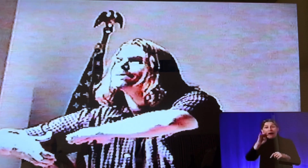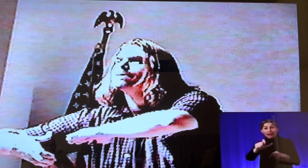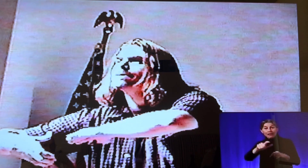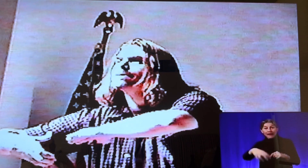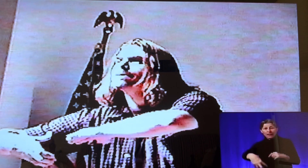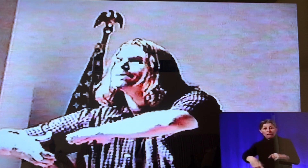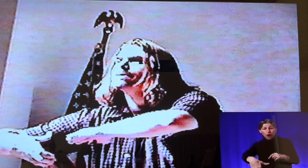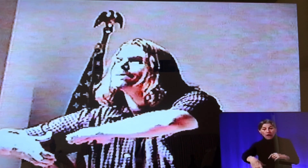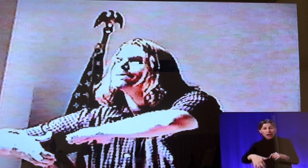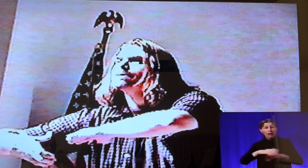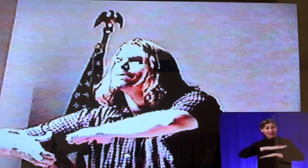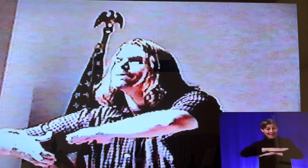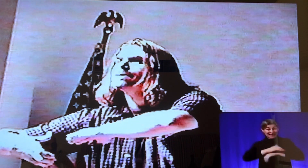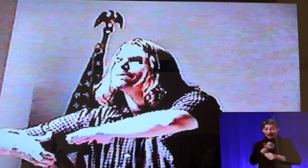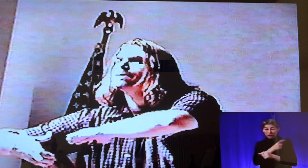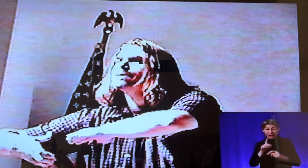gets connected to.